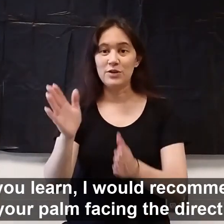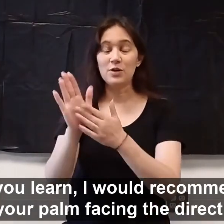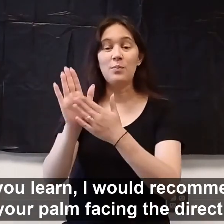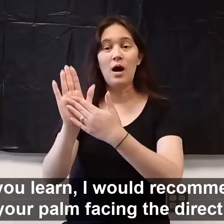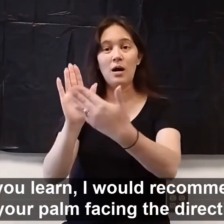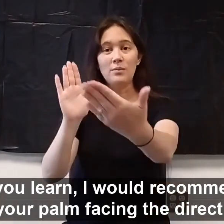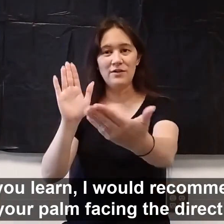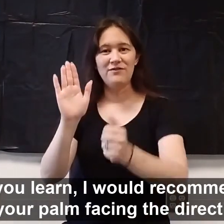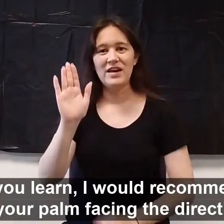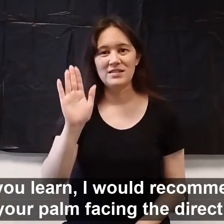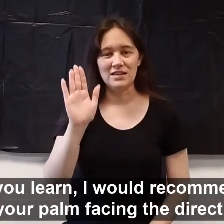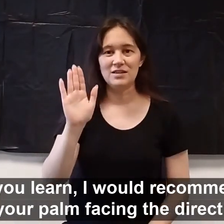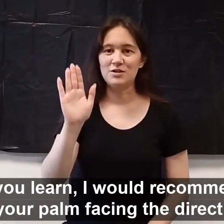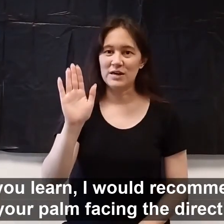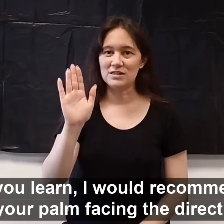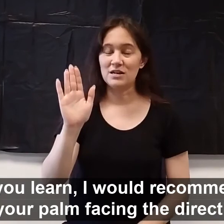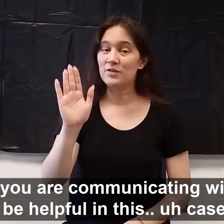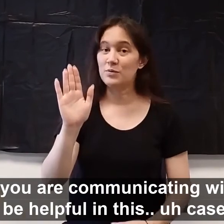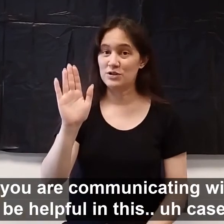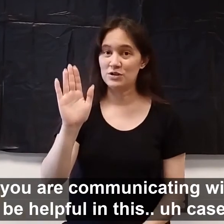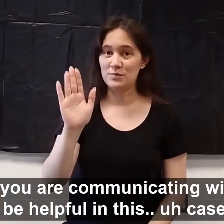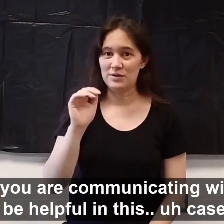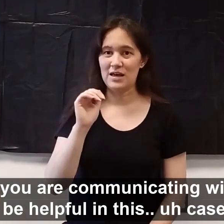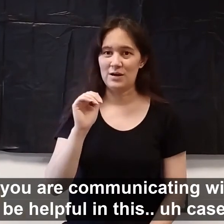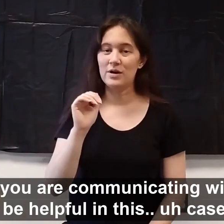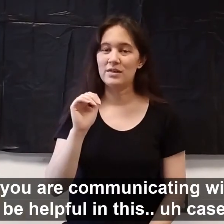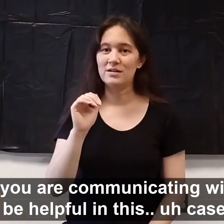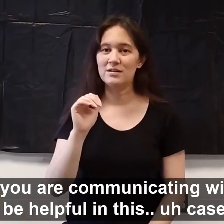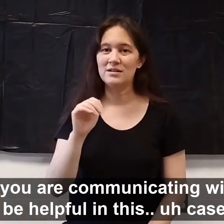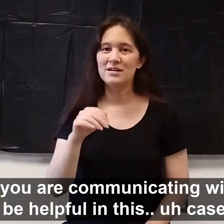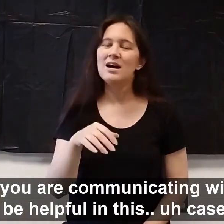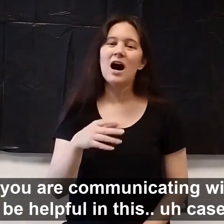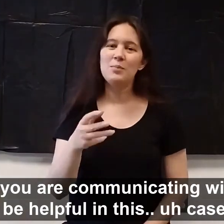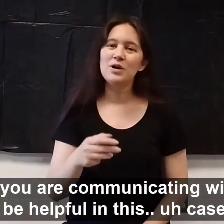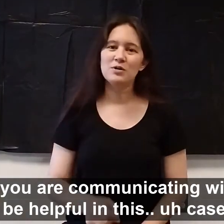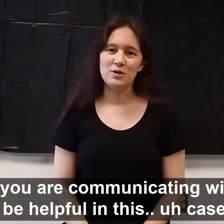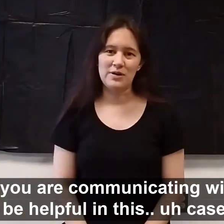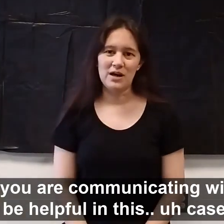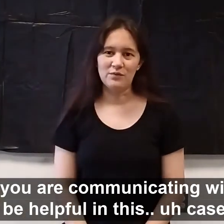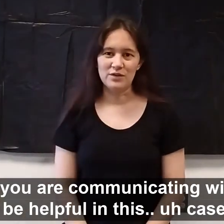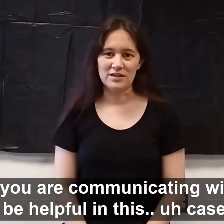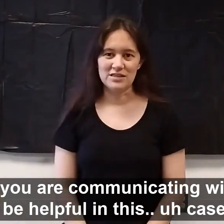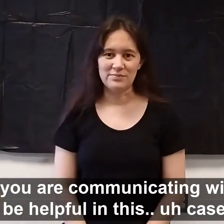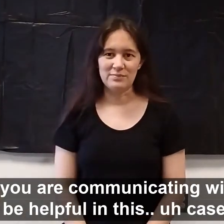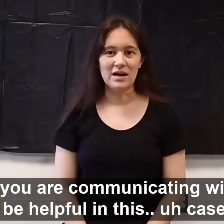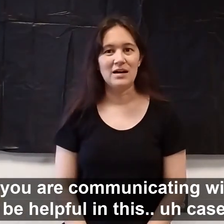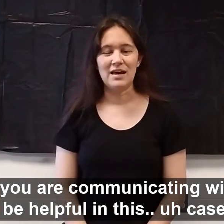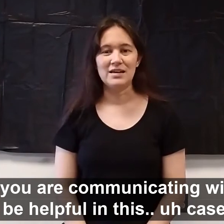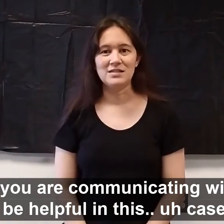your palm facing the direction of the person you're communicating with. A mirror would be helpful in this case.